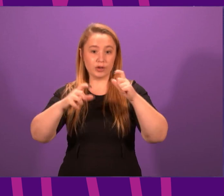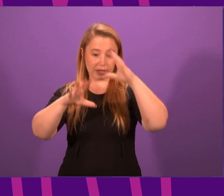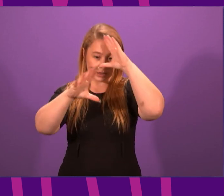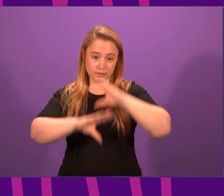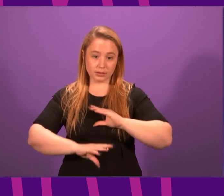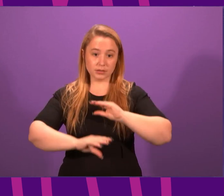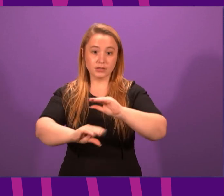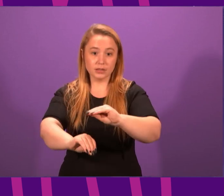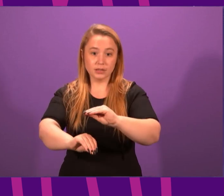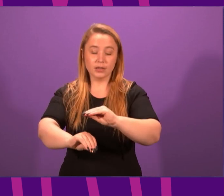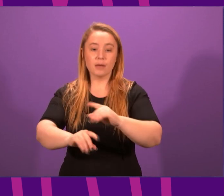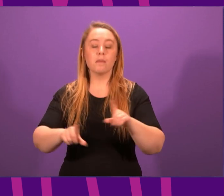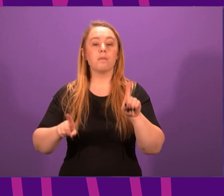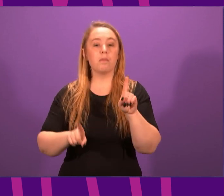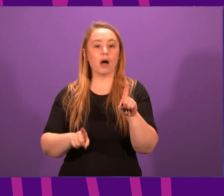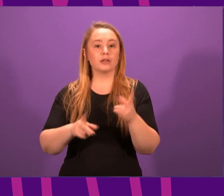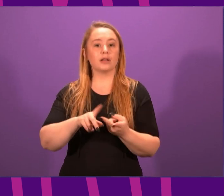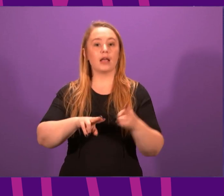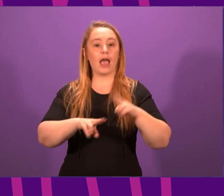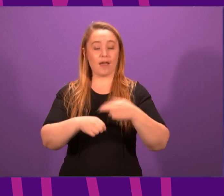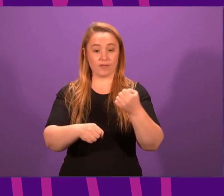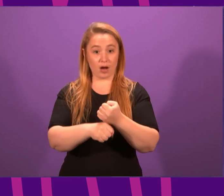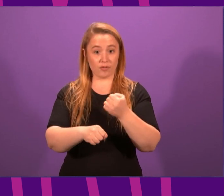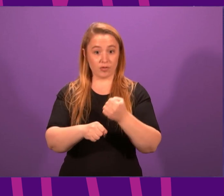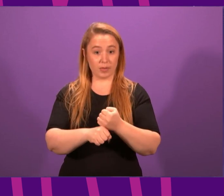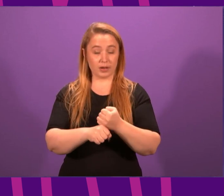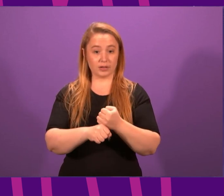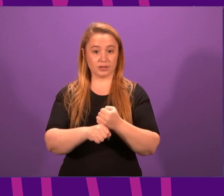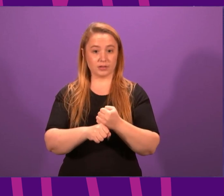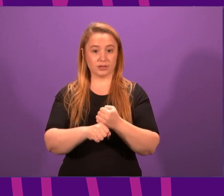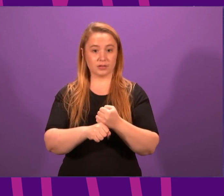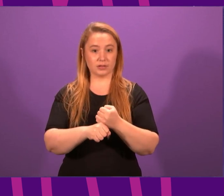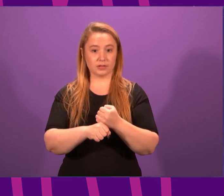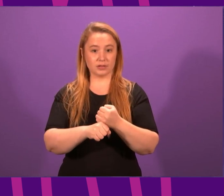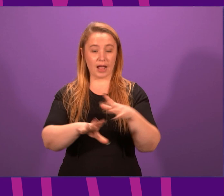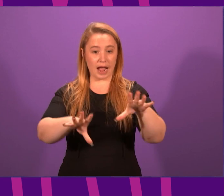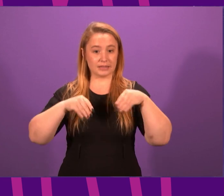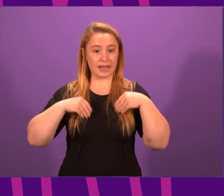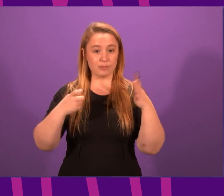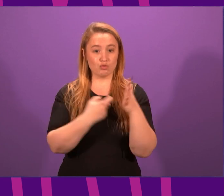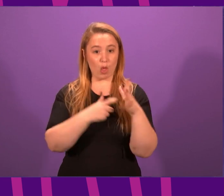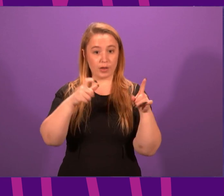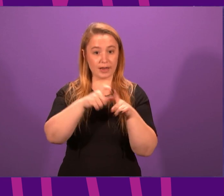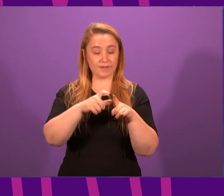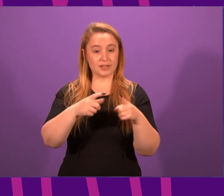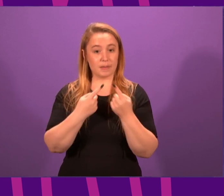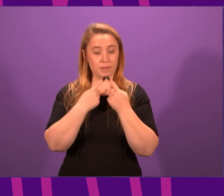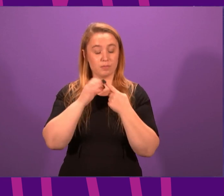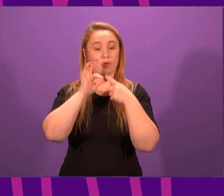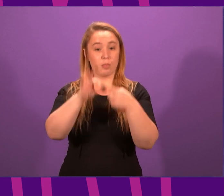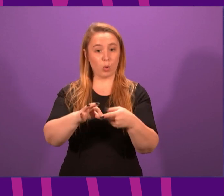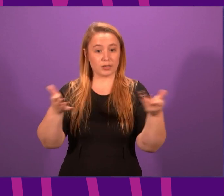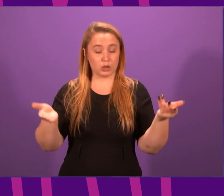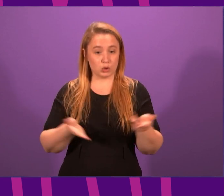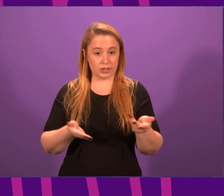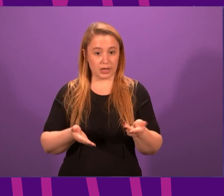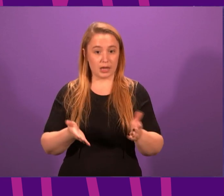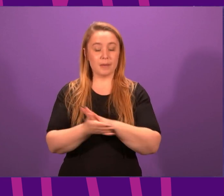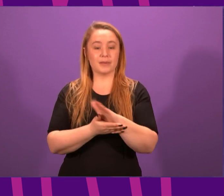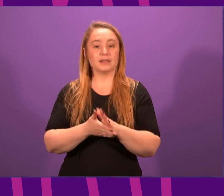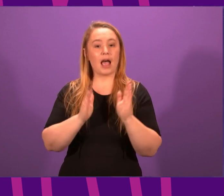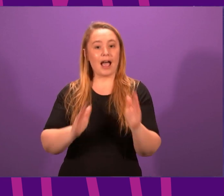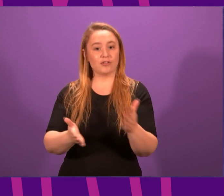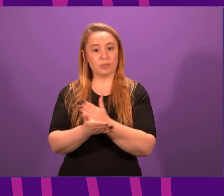them. But if the government is going to take seriously the proposal from Ruth Davison today, I say there needs to be a clear